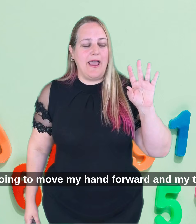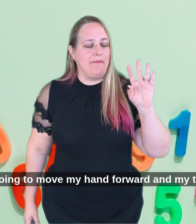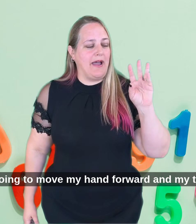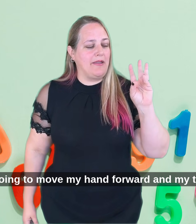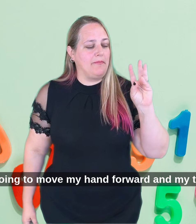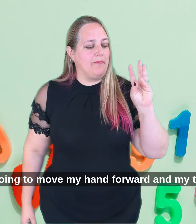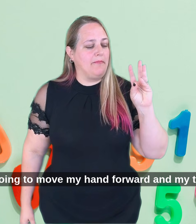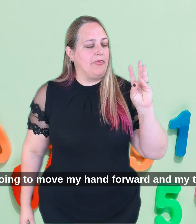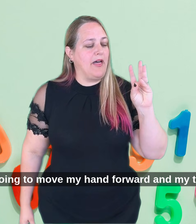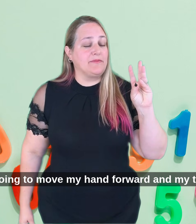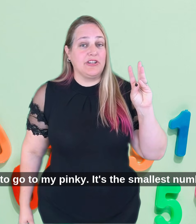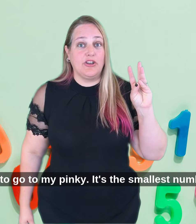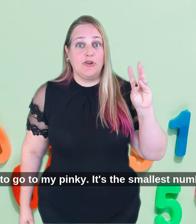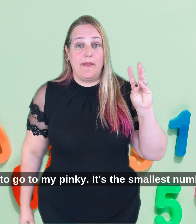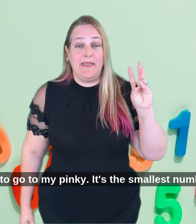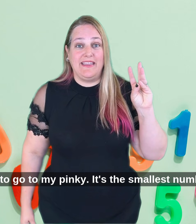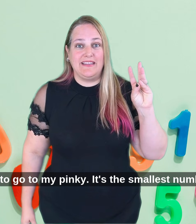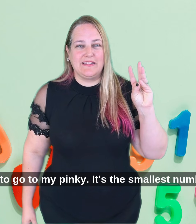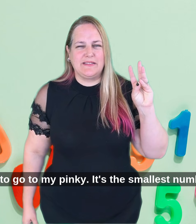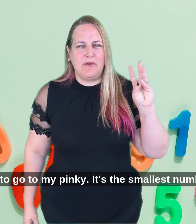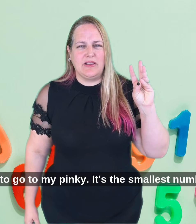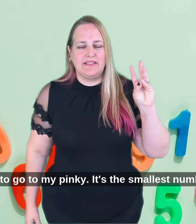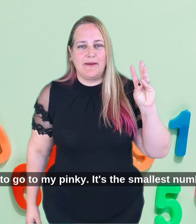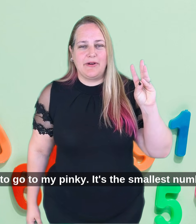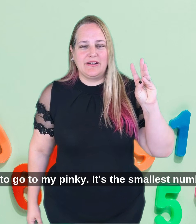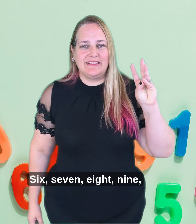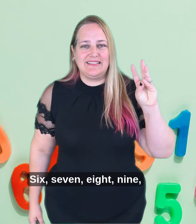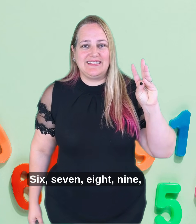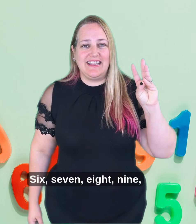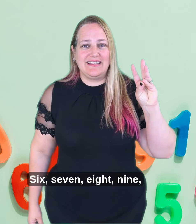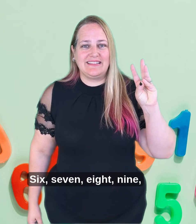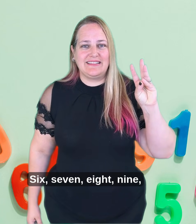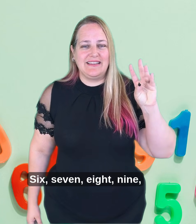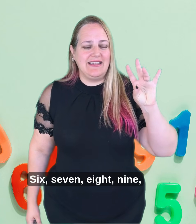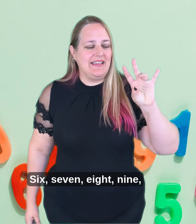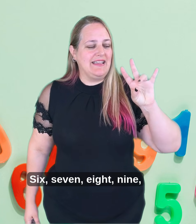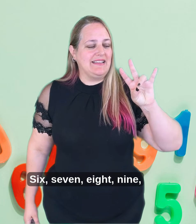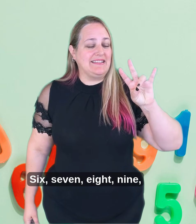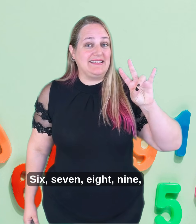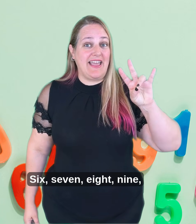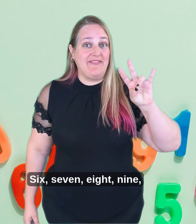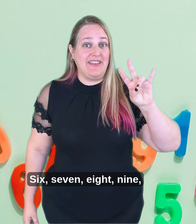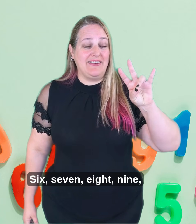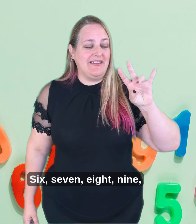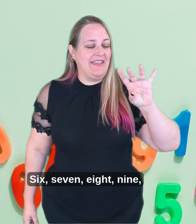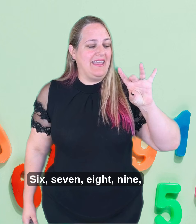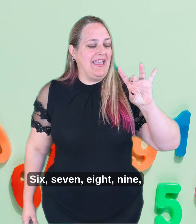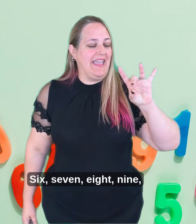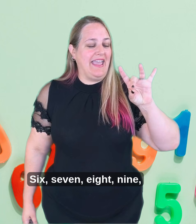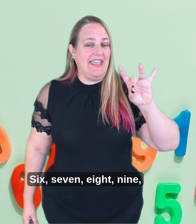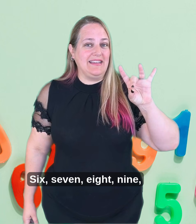and my thumb's going to go to my pinky. It's the smallest number. 6, 7,